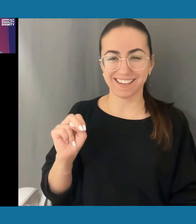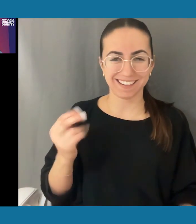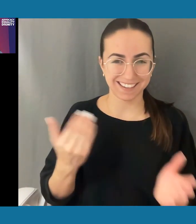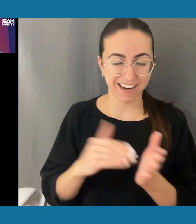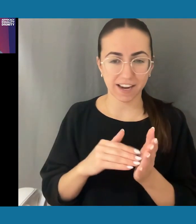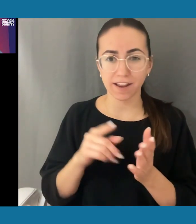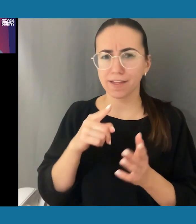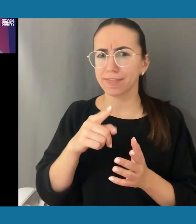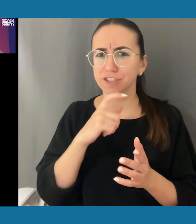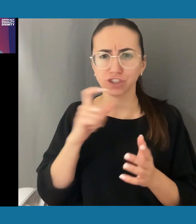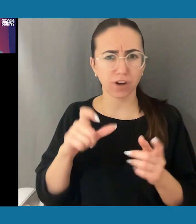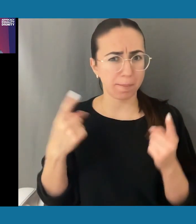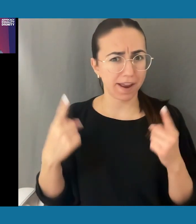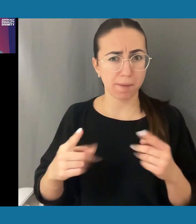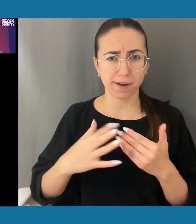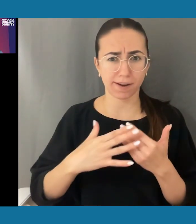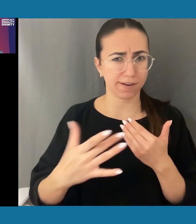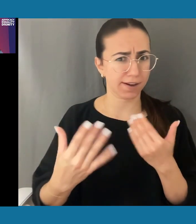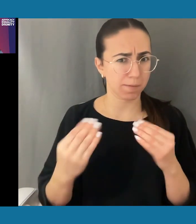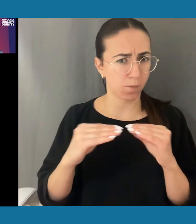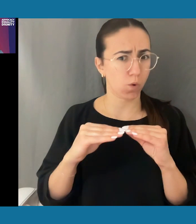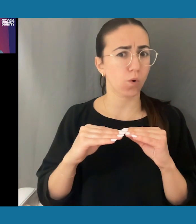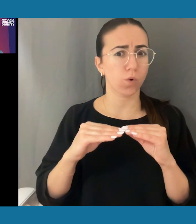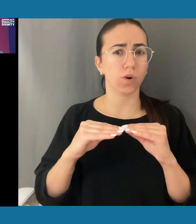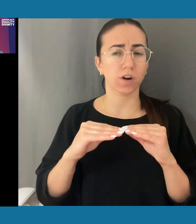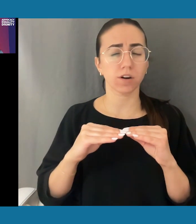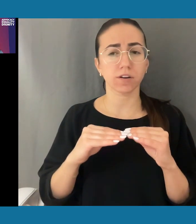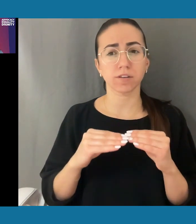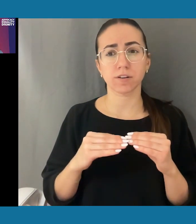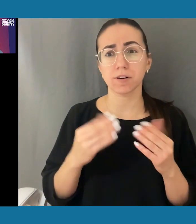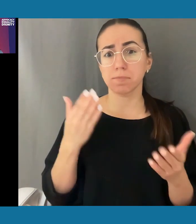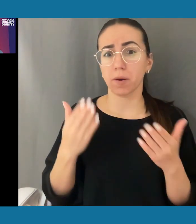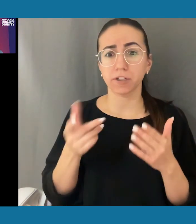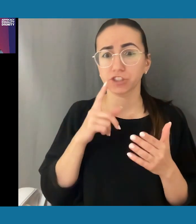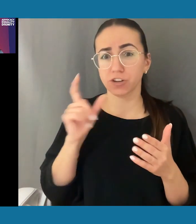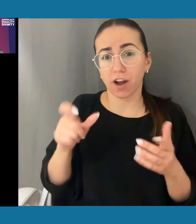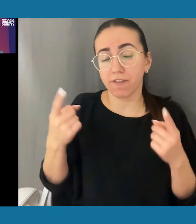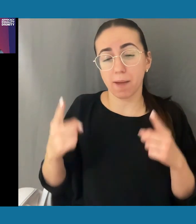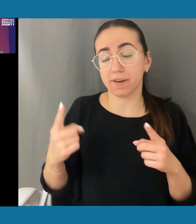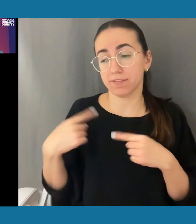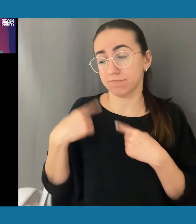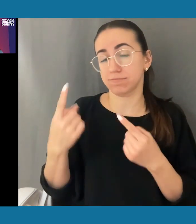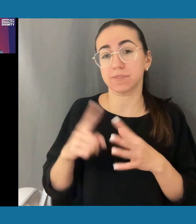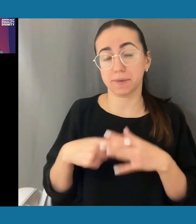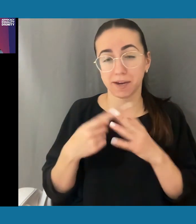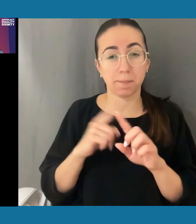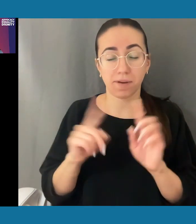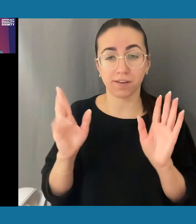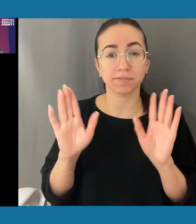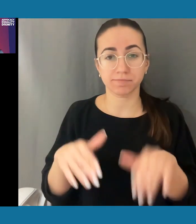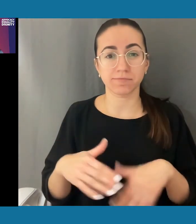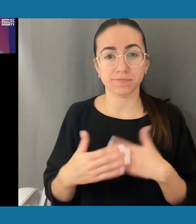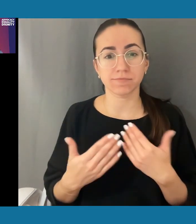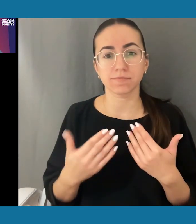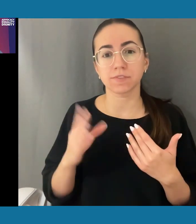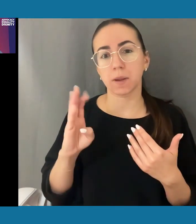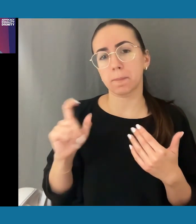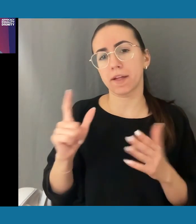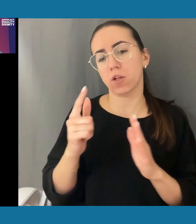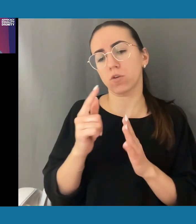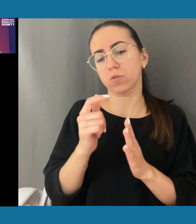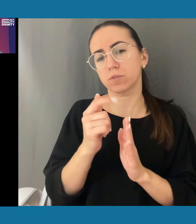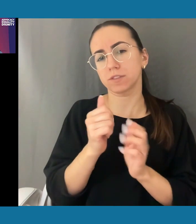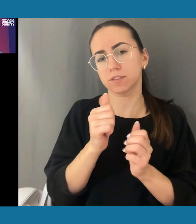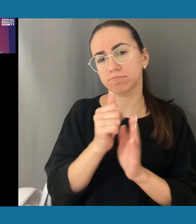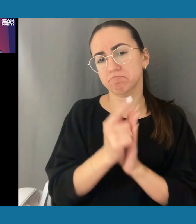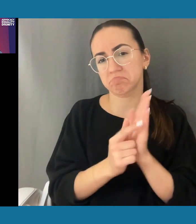be happening anymore. It probably shouldn't have been happening in the first place, but a bill was passed a couple years